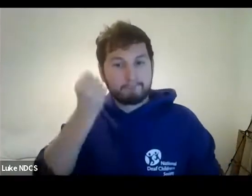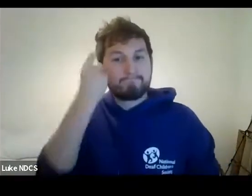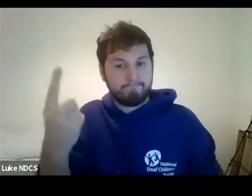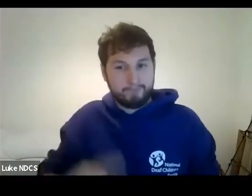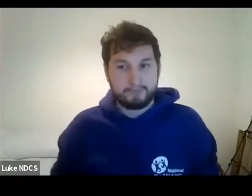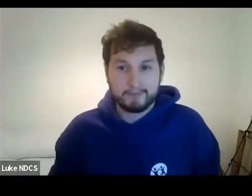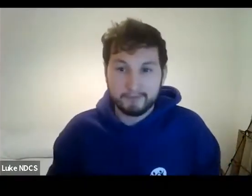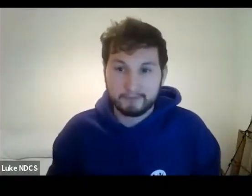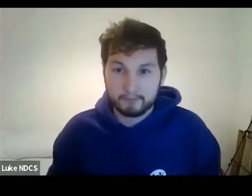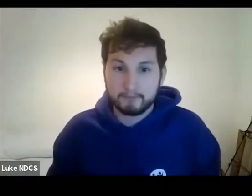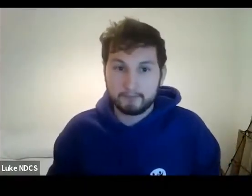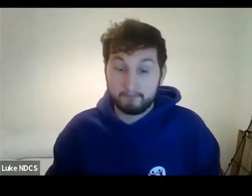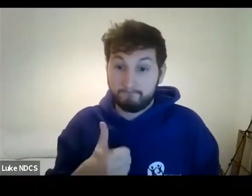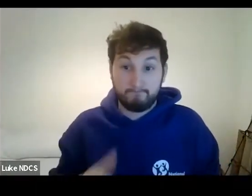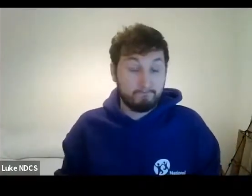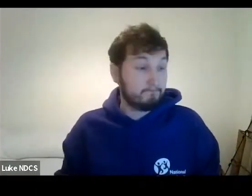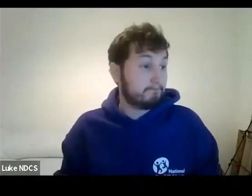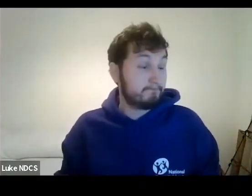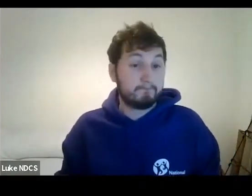what to do, you can best advise them.